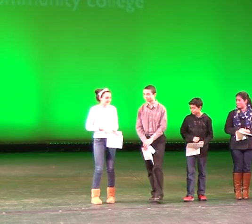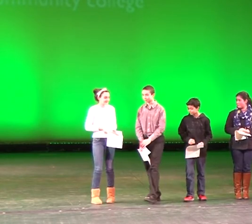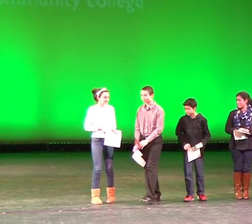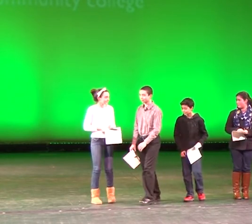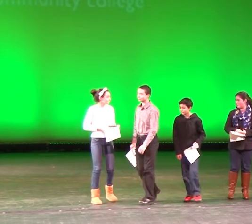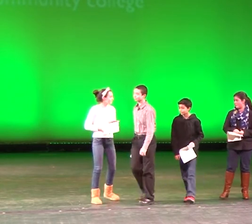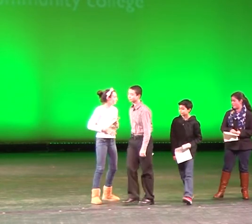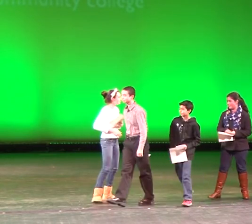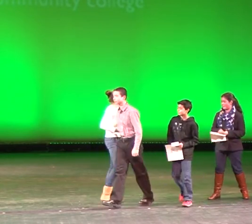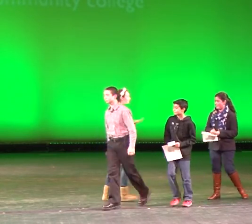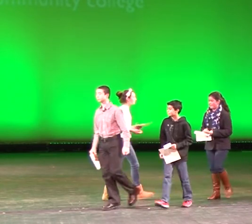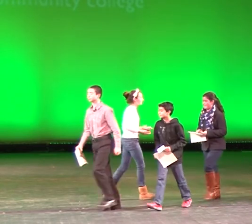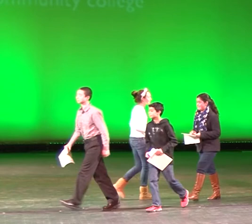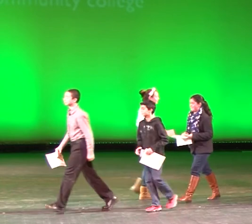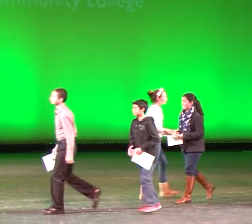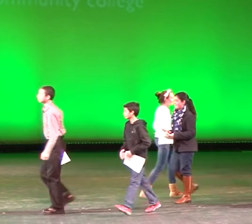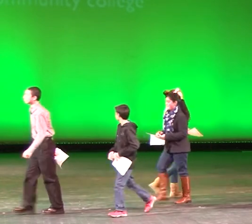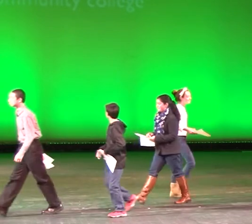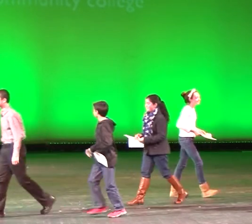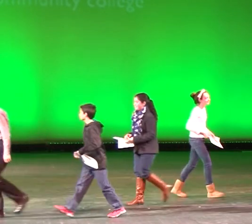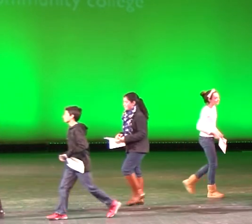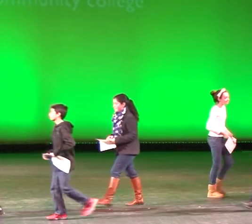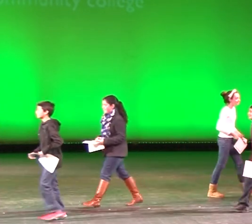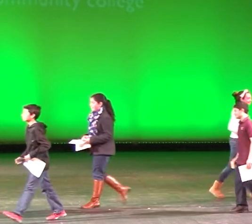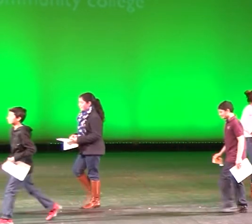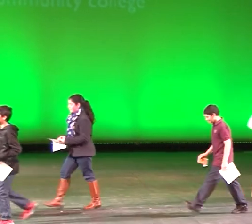Thank you very much.